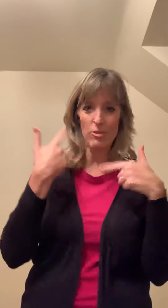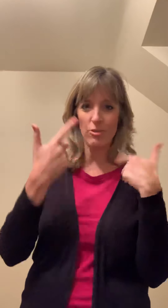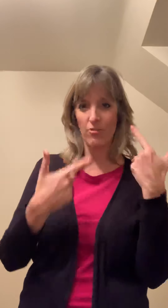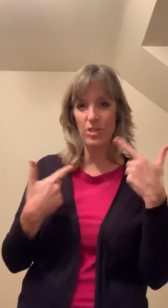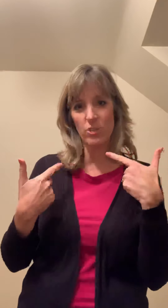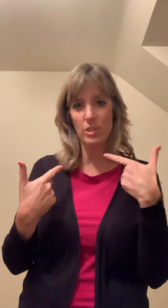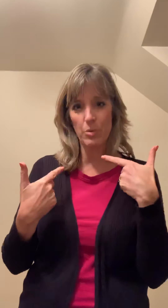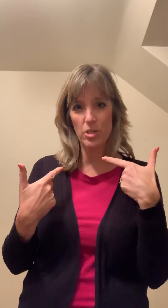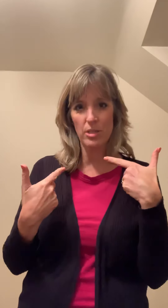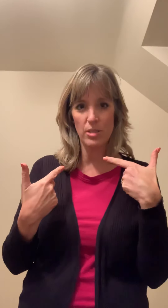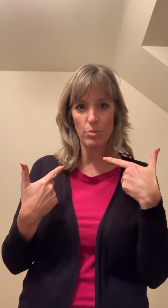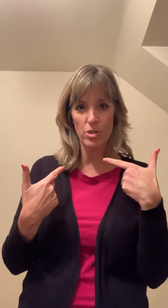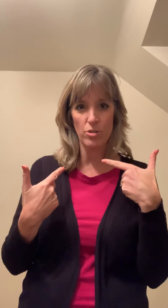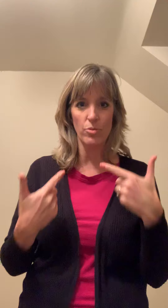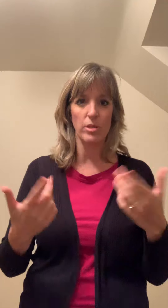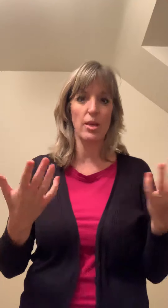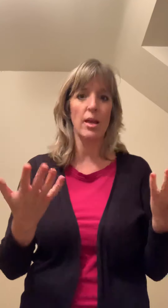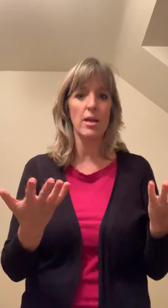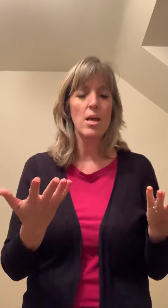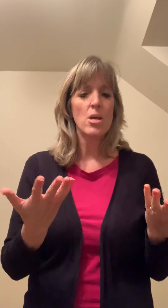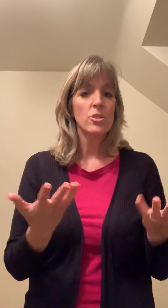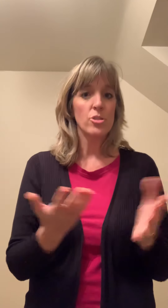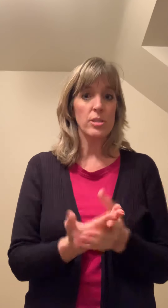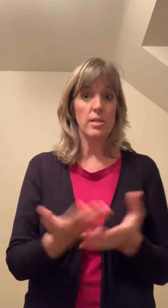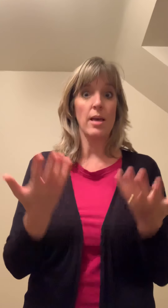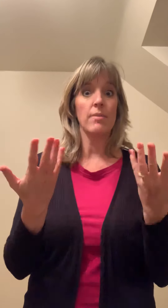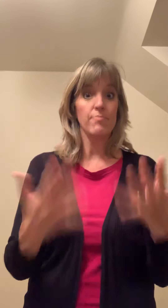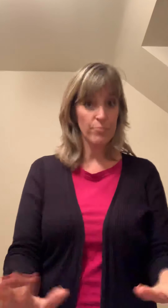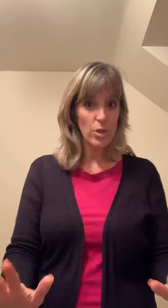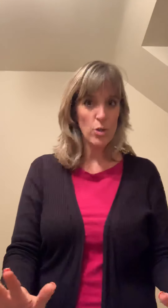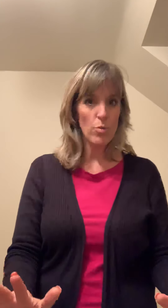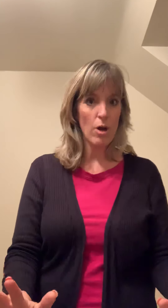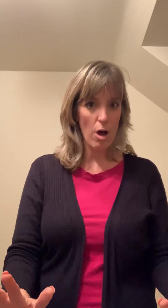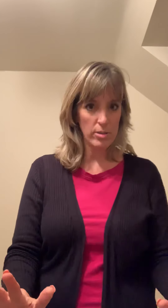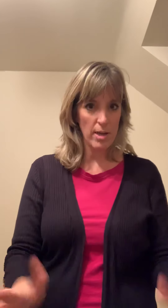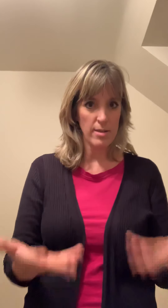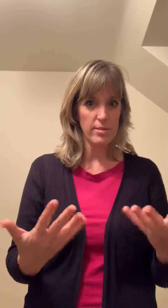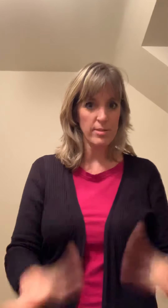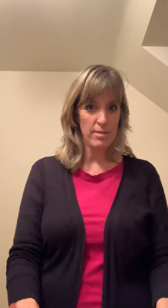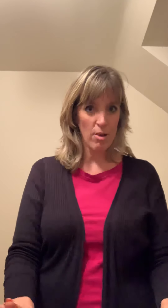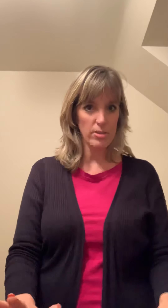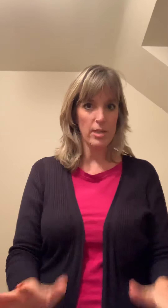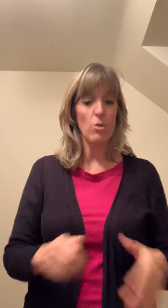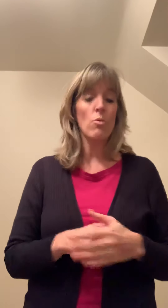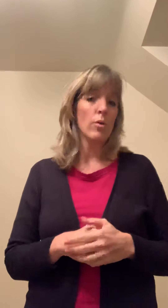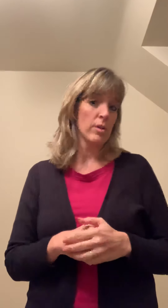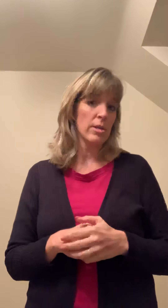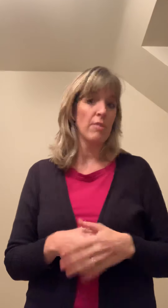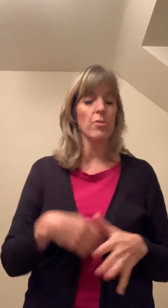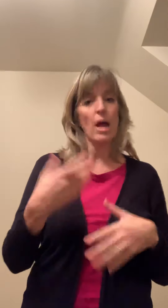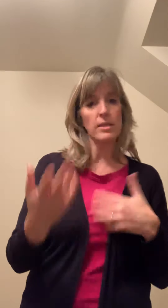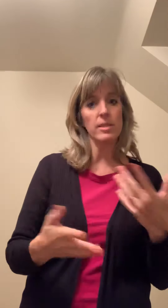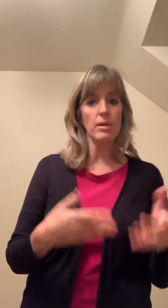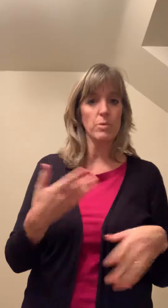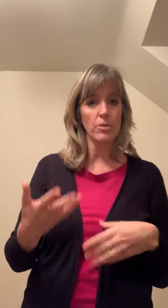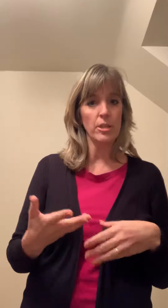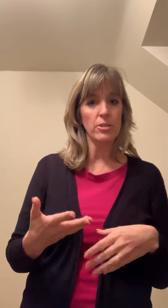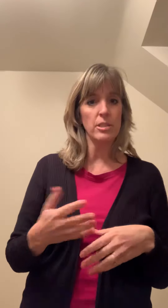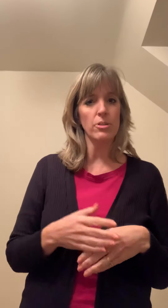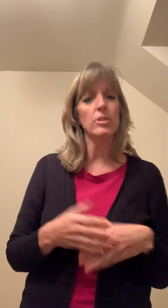your facial expression as to what you're doing, okay? So you could say, you are all done. All done. Or if you're asking them when they're eating dinner, you can